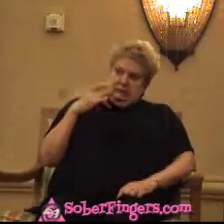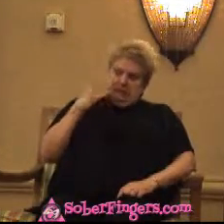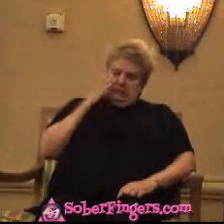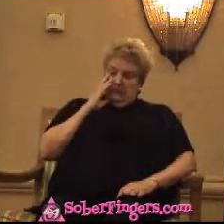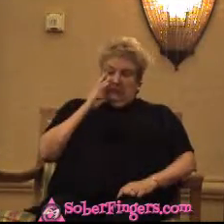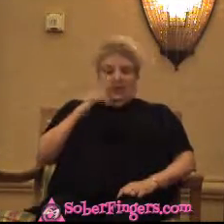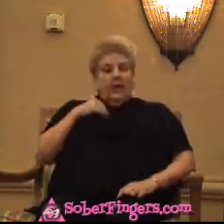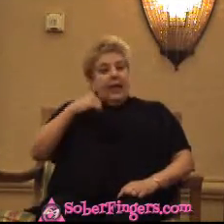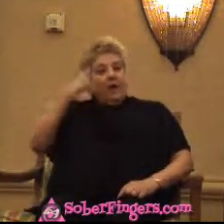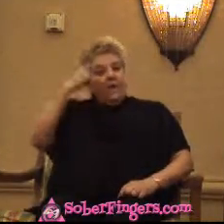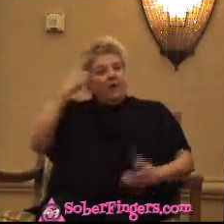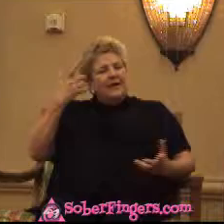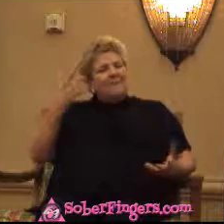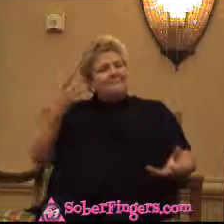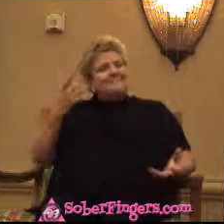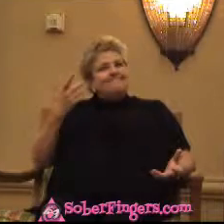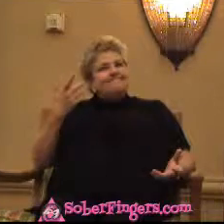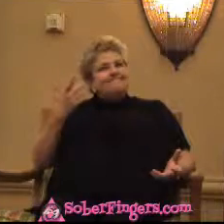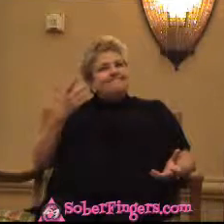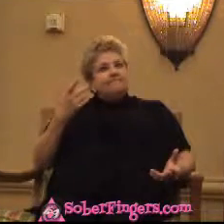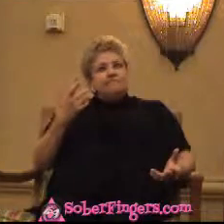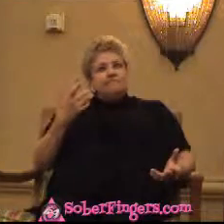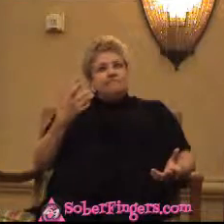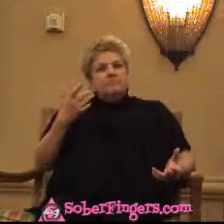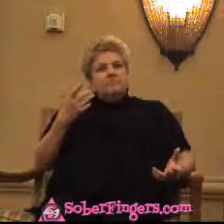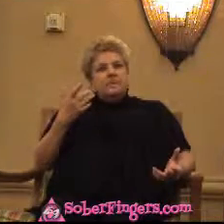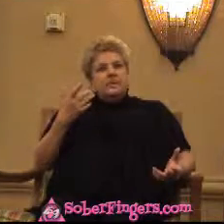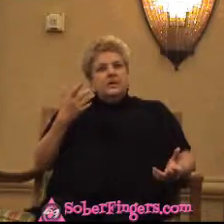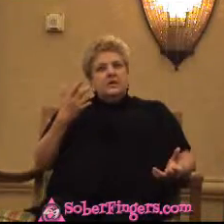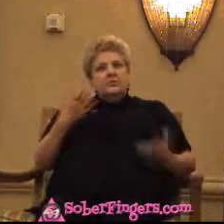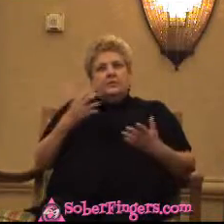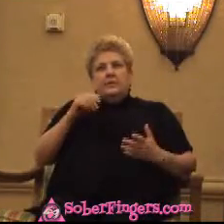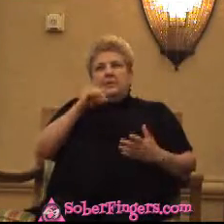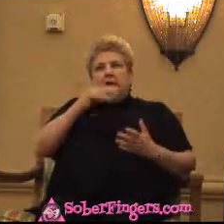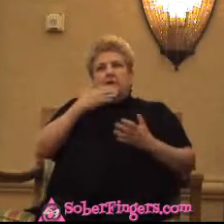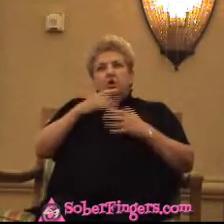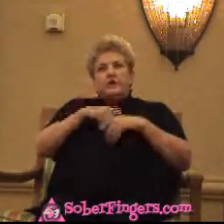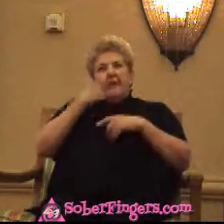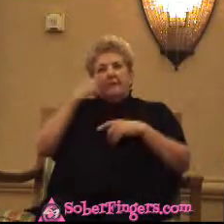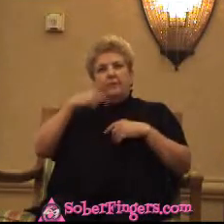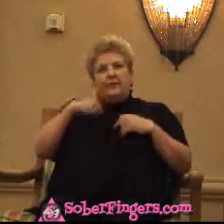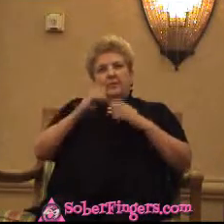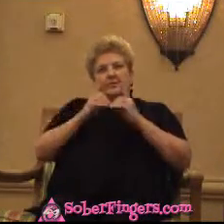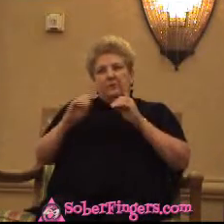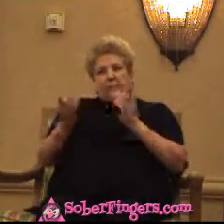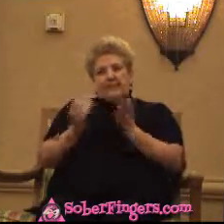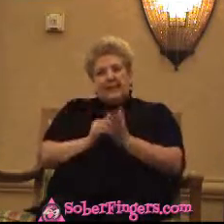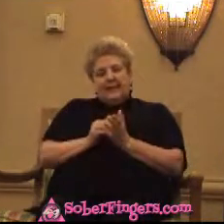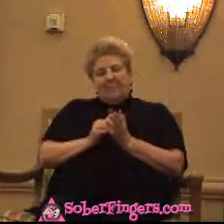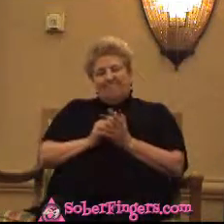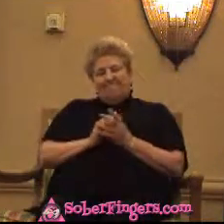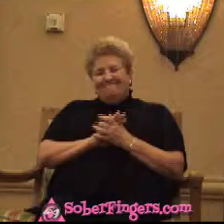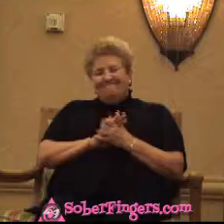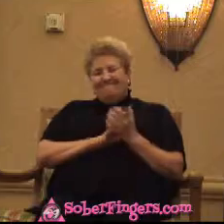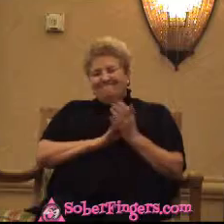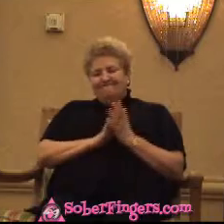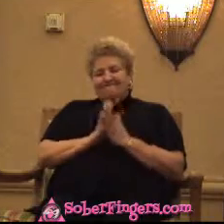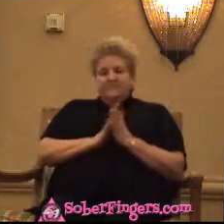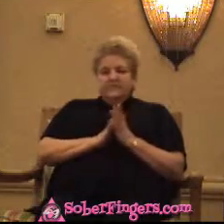thought, this would really not be a good time for another divorce. So, okay, what do you want me to